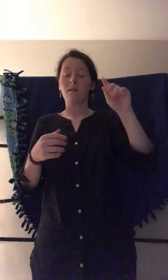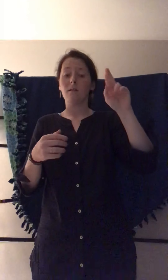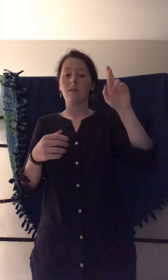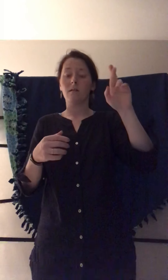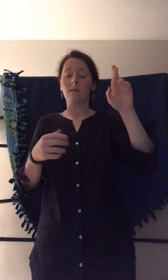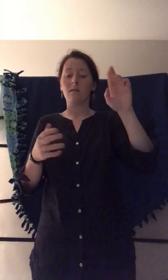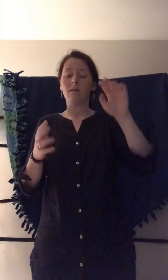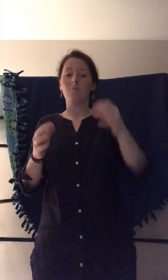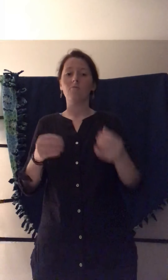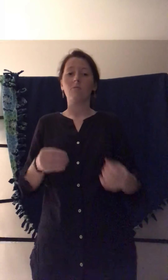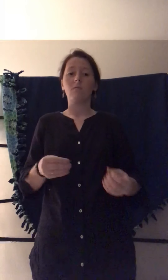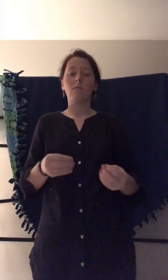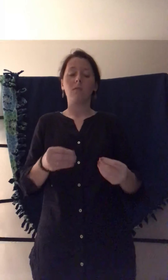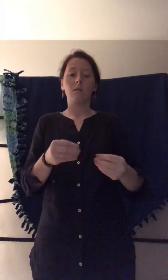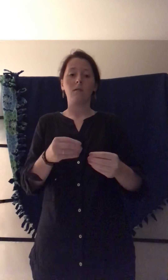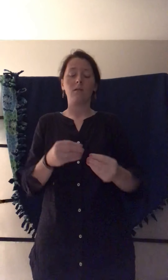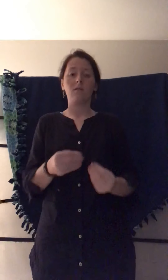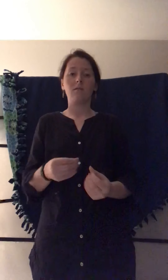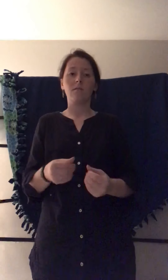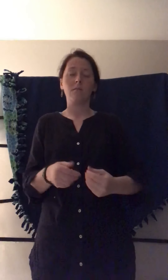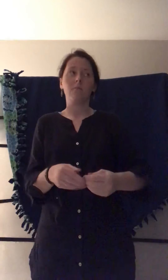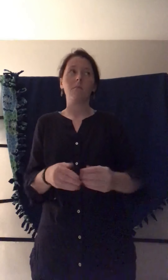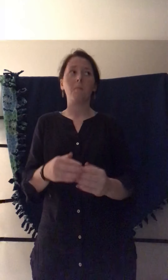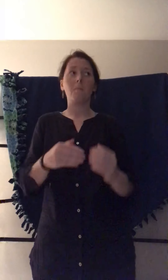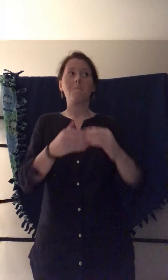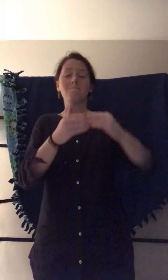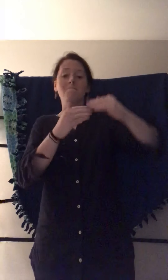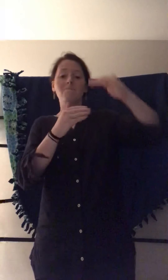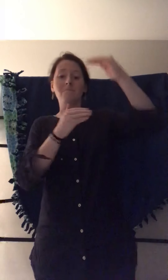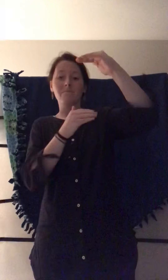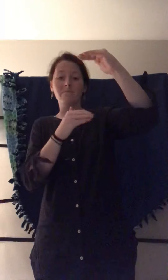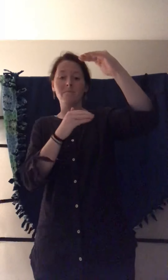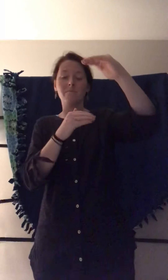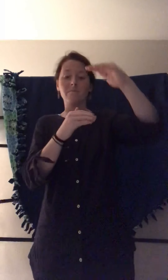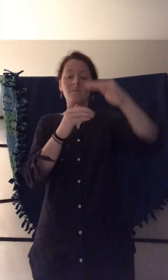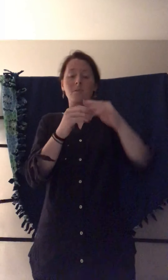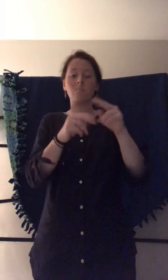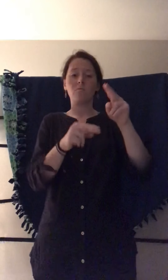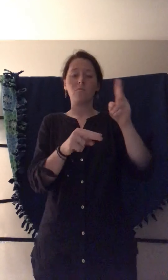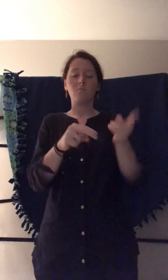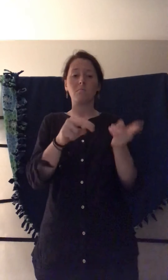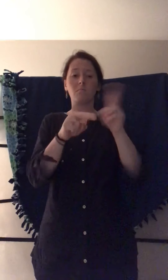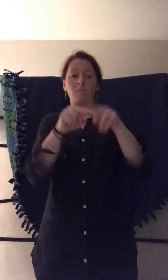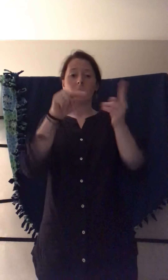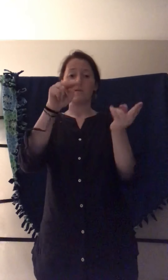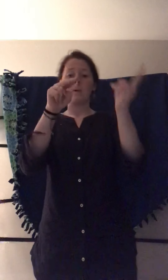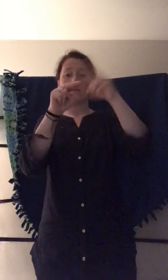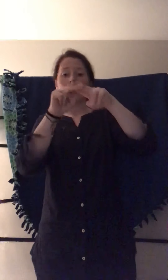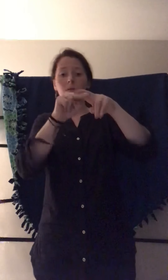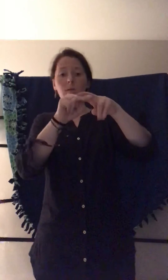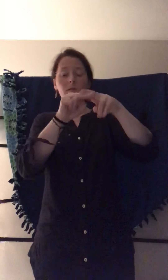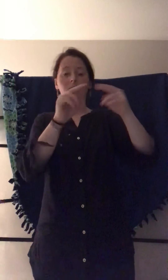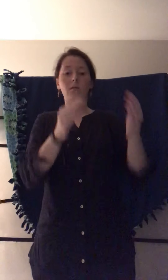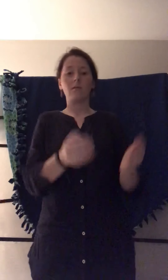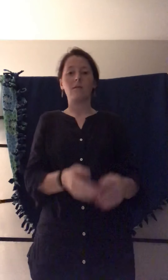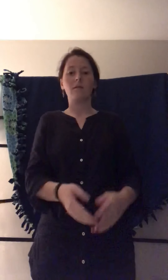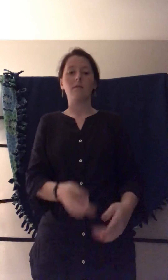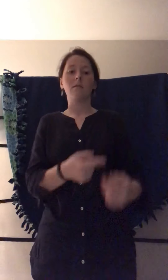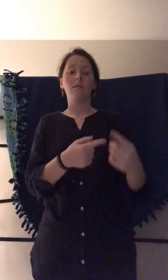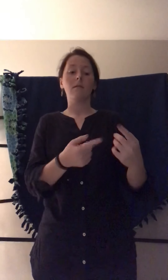Hurricanes gain strength by forming high into the atmosphere. And in order to form high into the atmosphere needs to be somewhat calm, not too windy